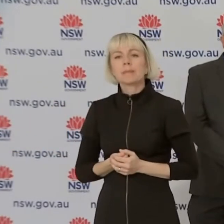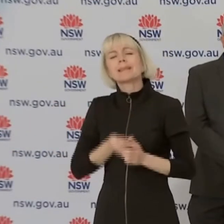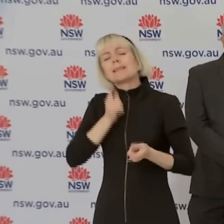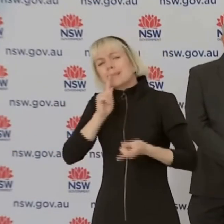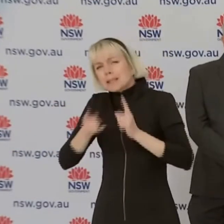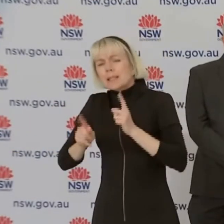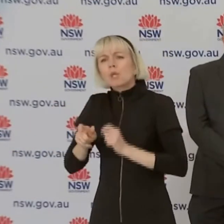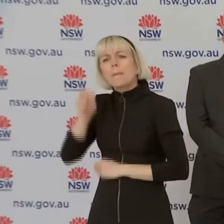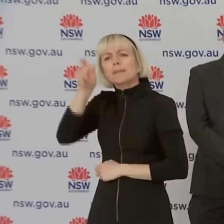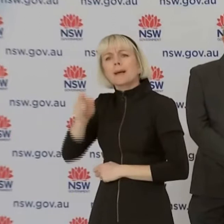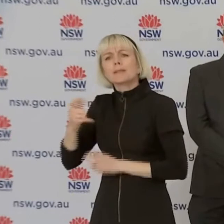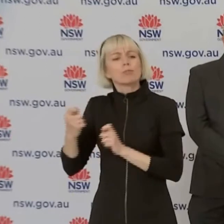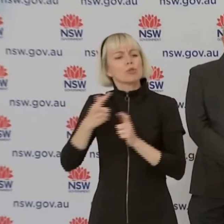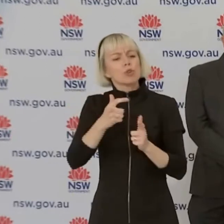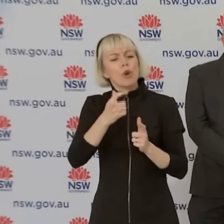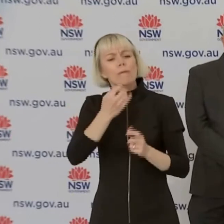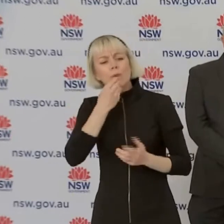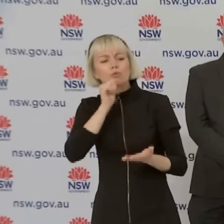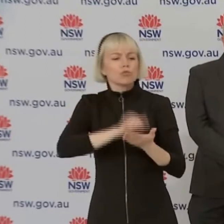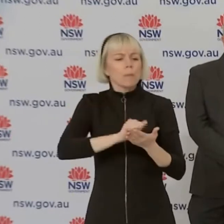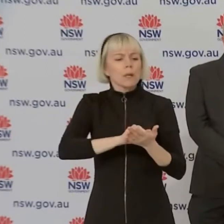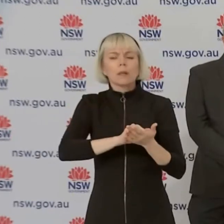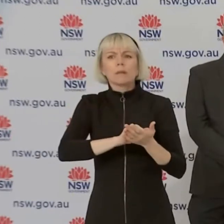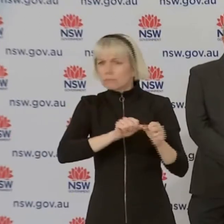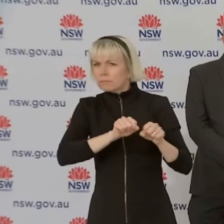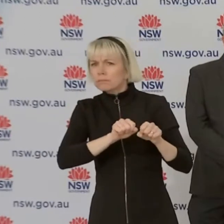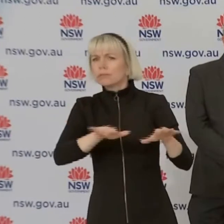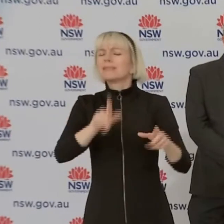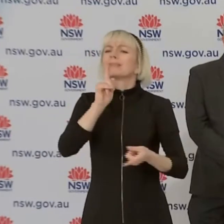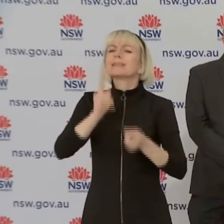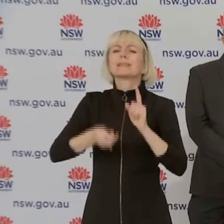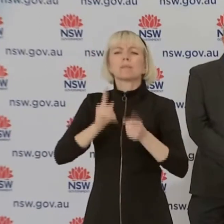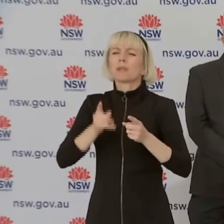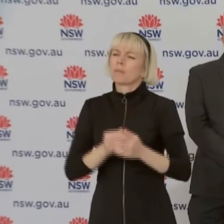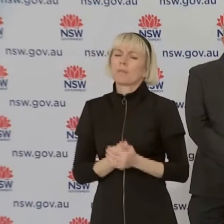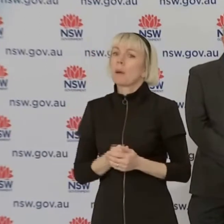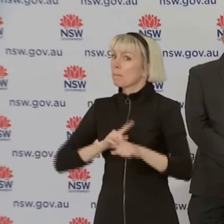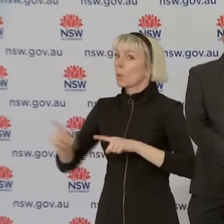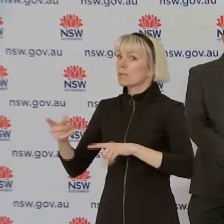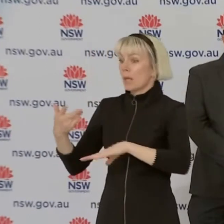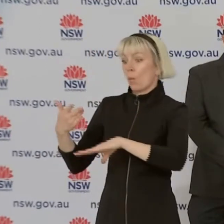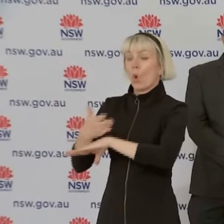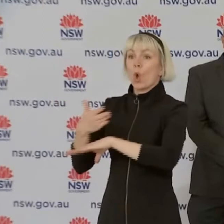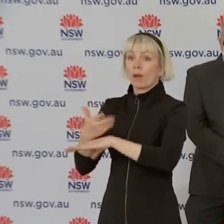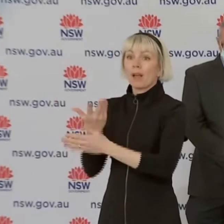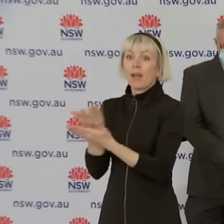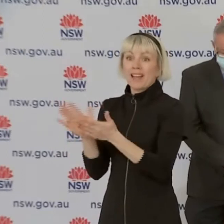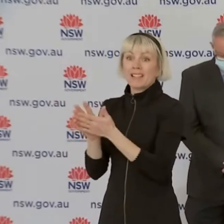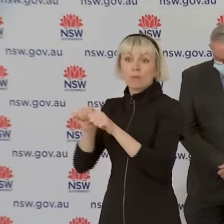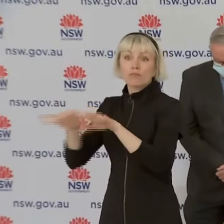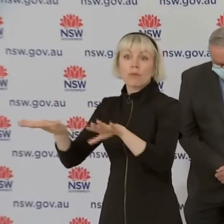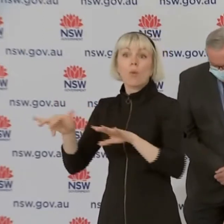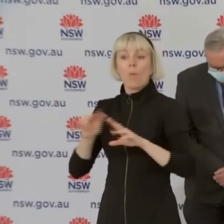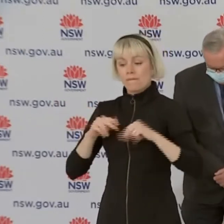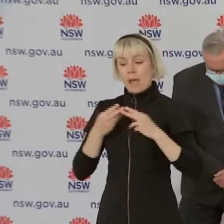get transmission, and in those cases that then amplifies it and we get transmission to others. So in the workplaces